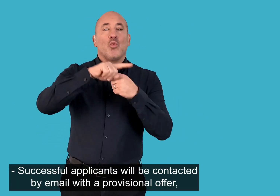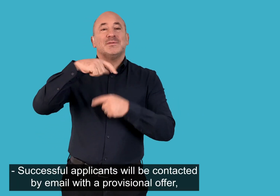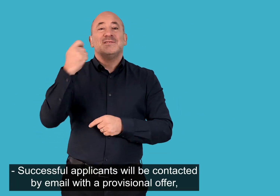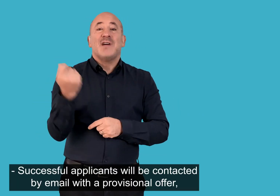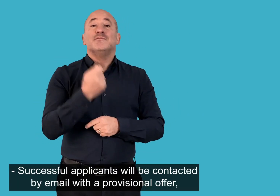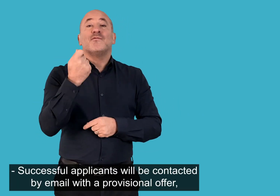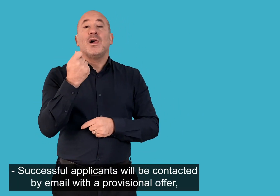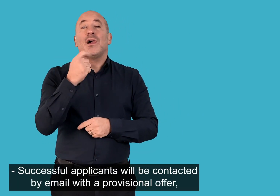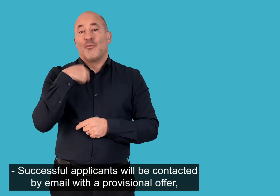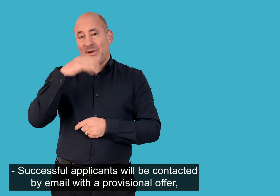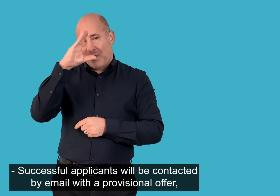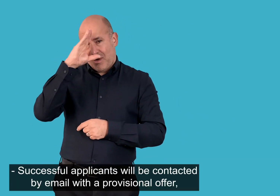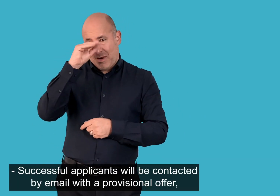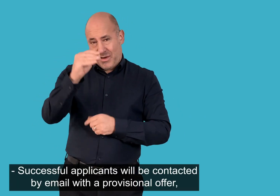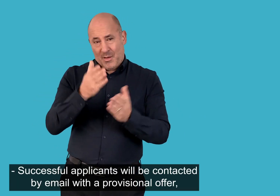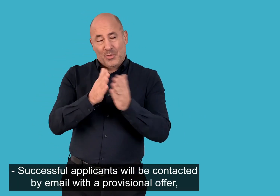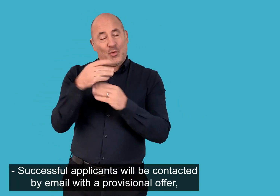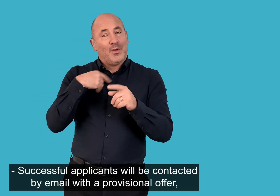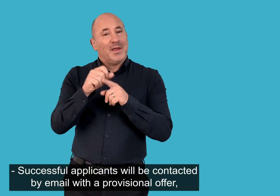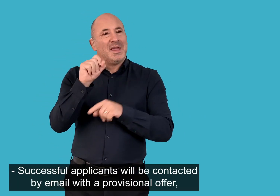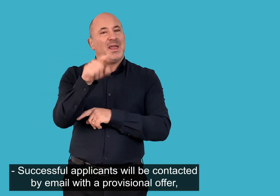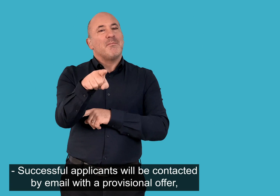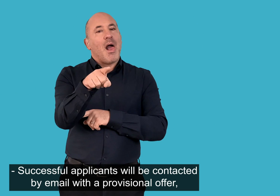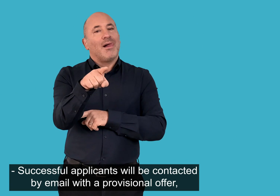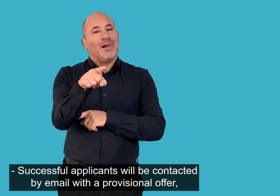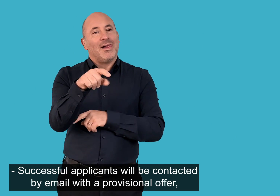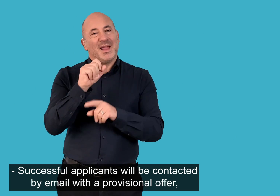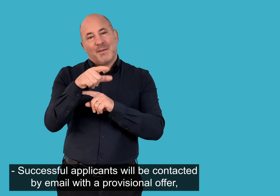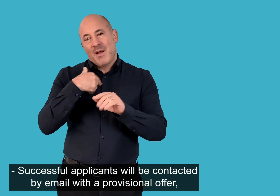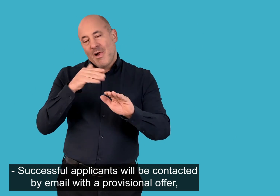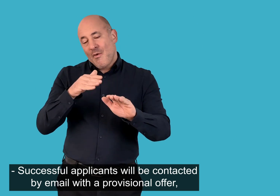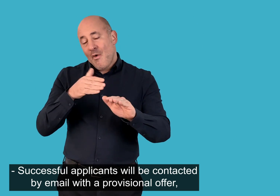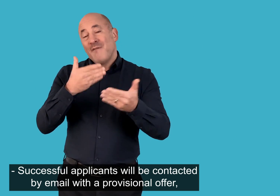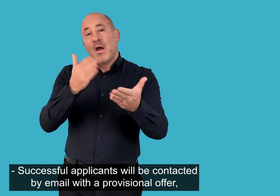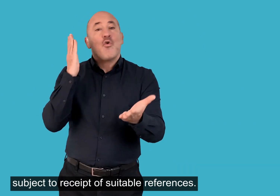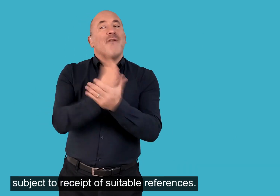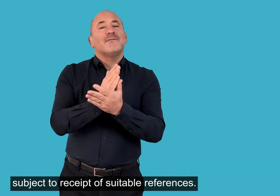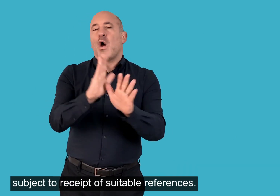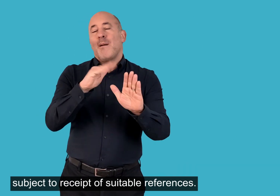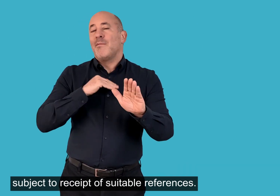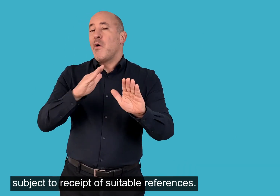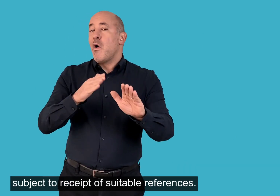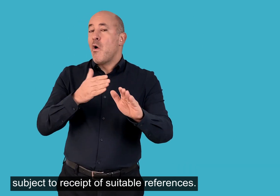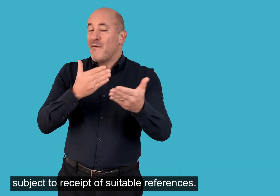successful applicants will be contacted by email with a provisional offer, subject to receipt of